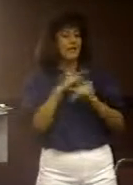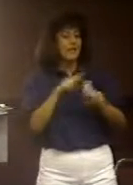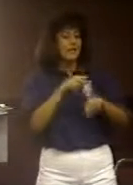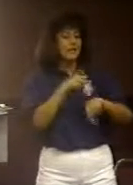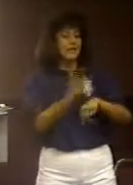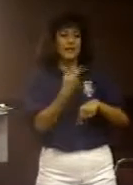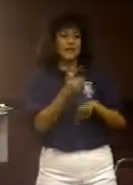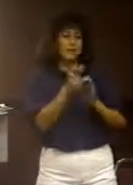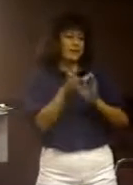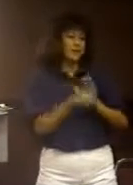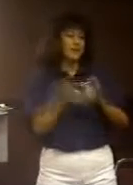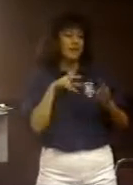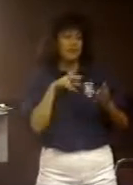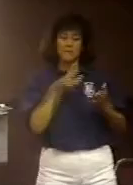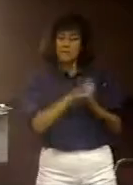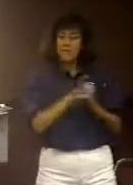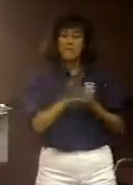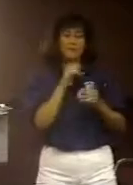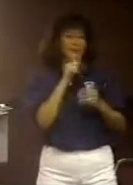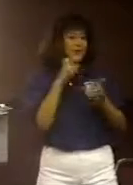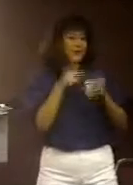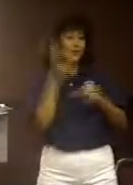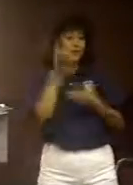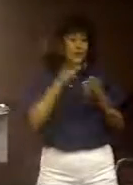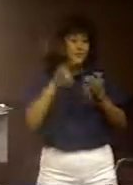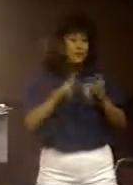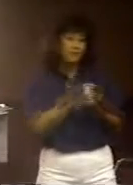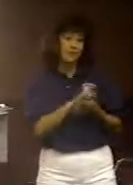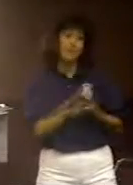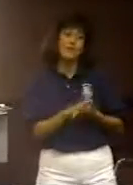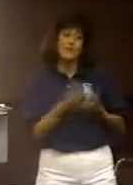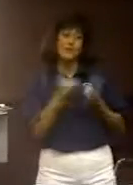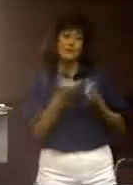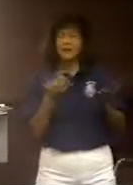so it's not even a research paper. It's